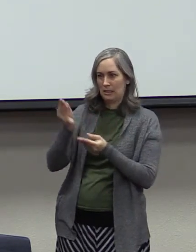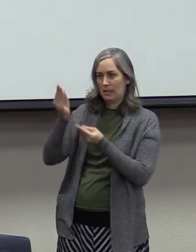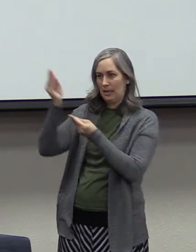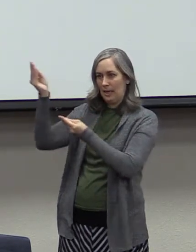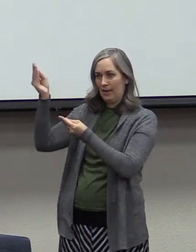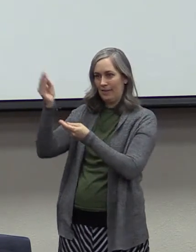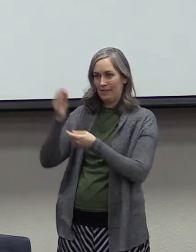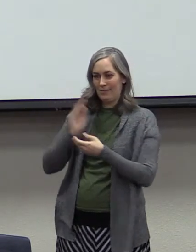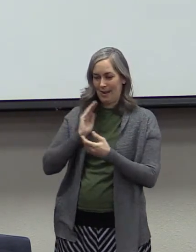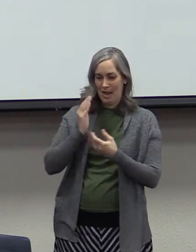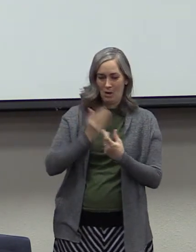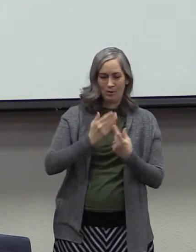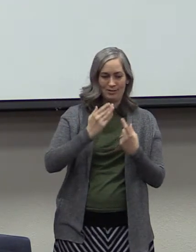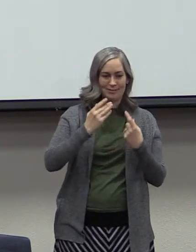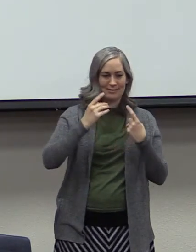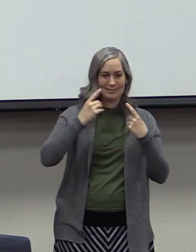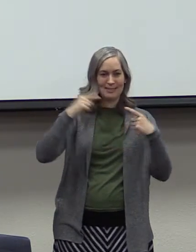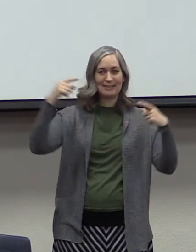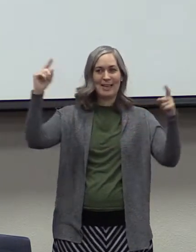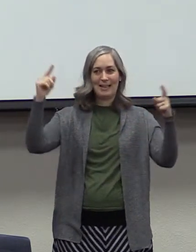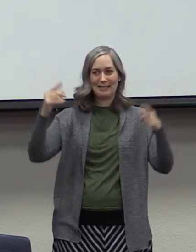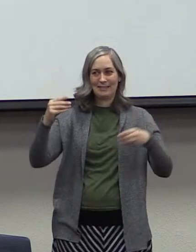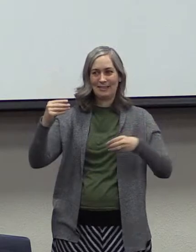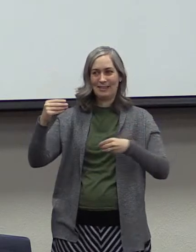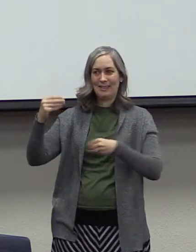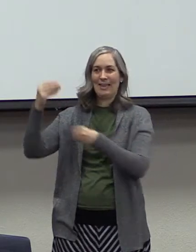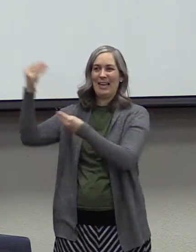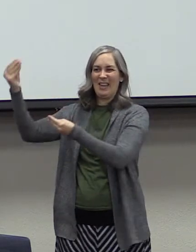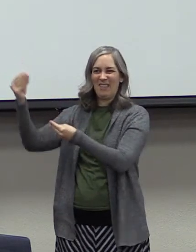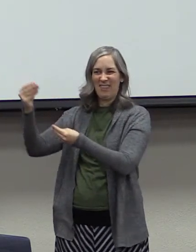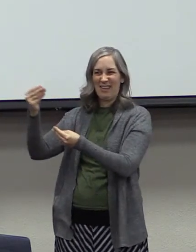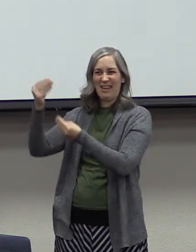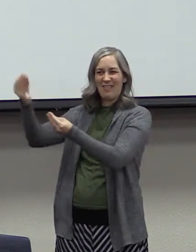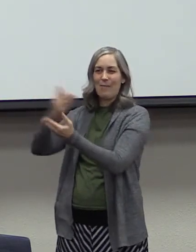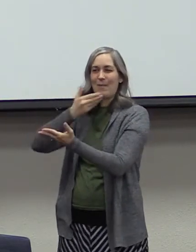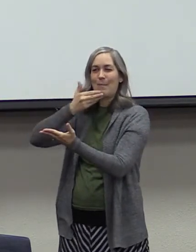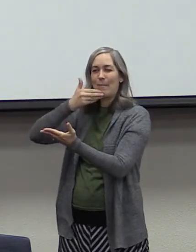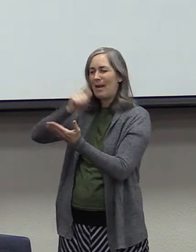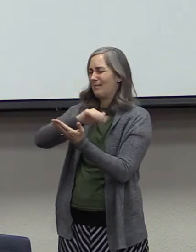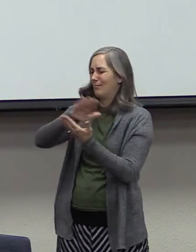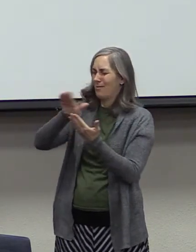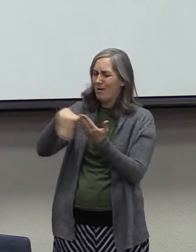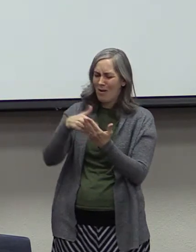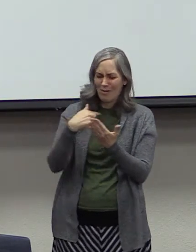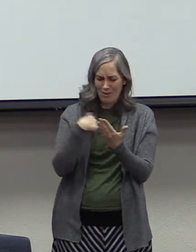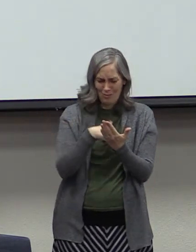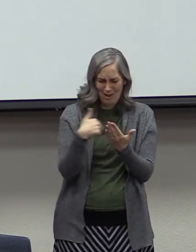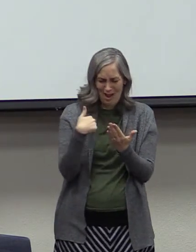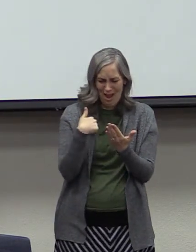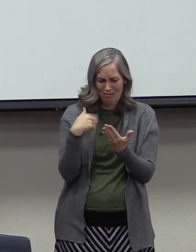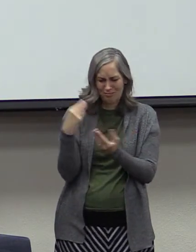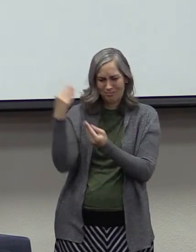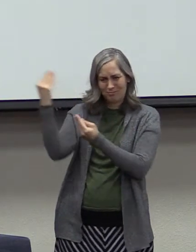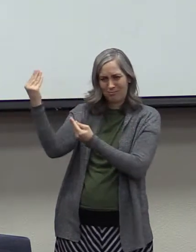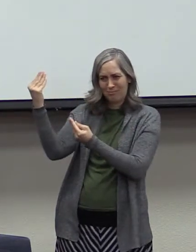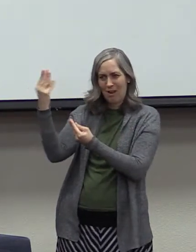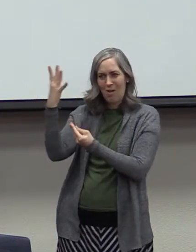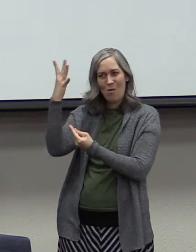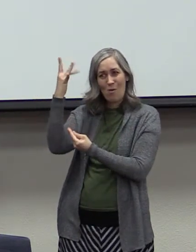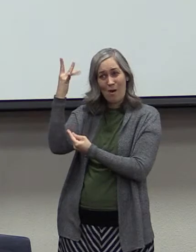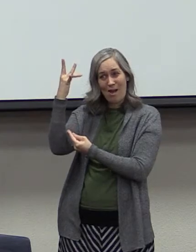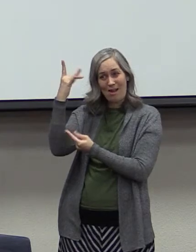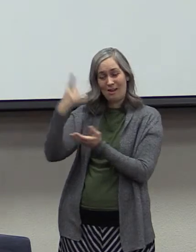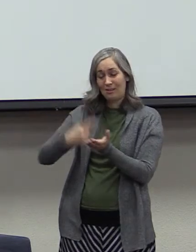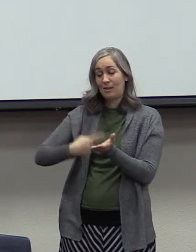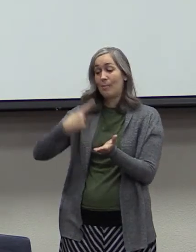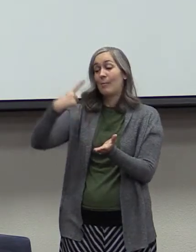our successes, to give Him the best of all that we have in our life. Because